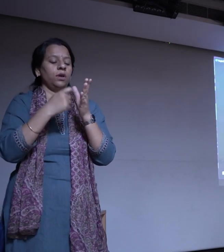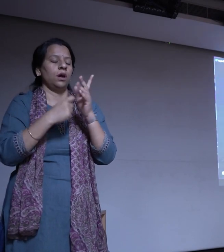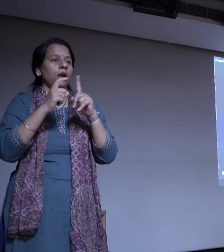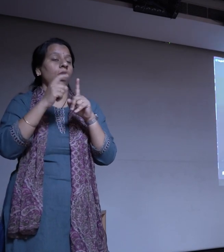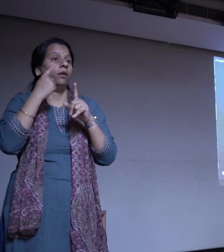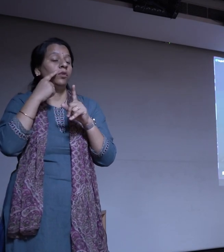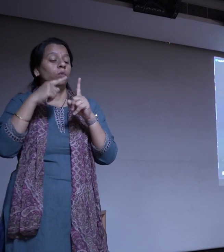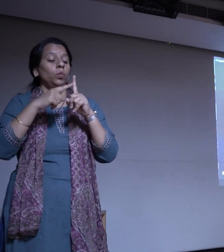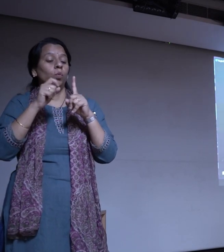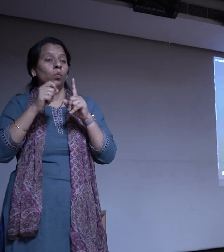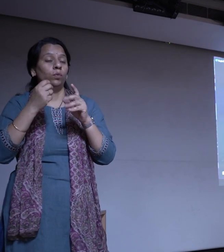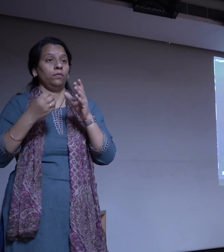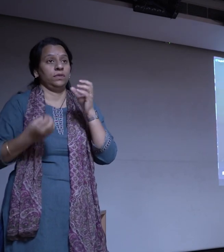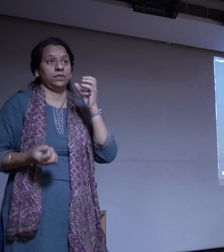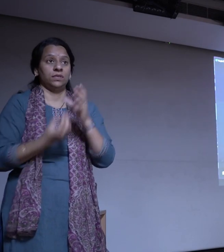that's very